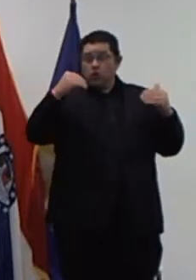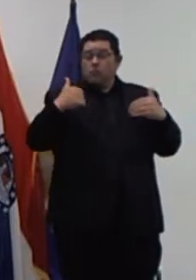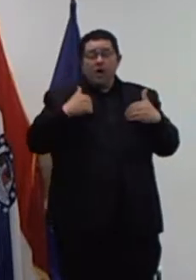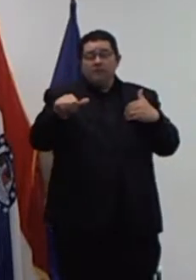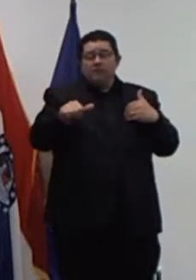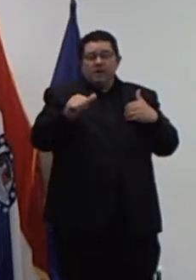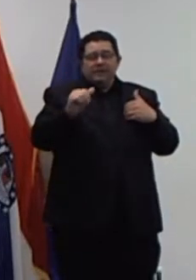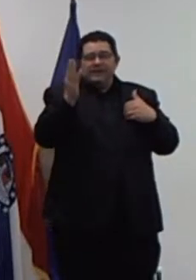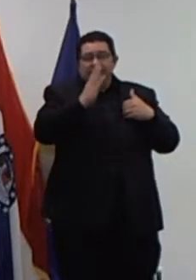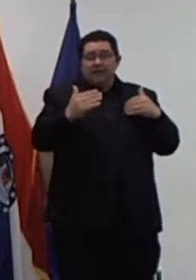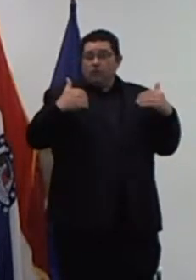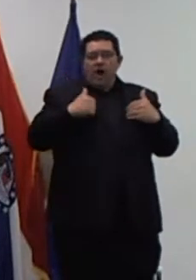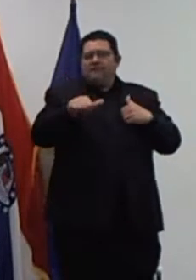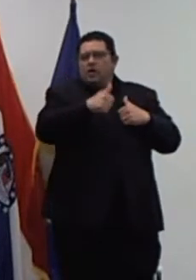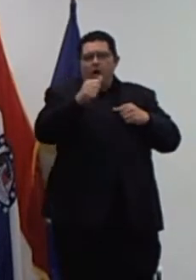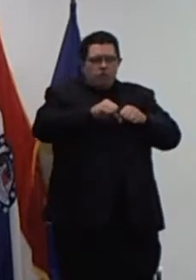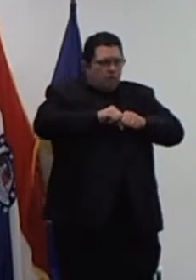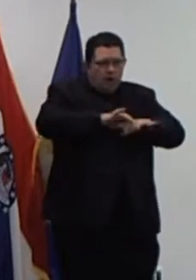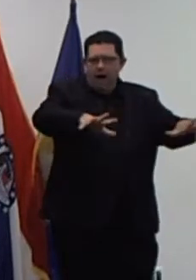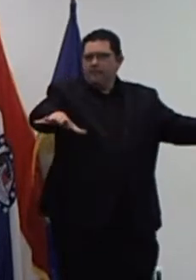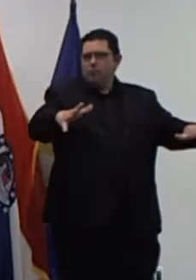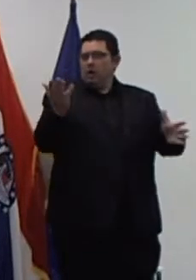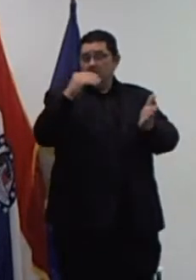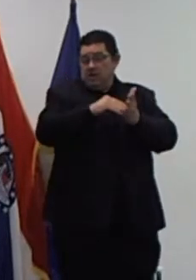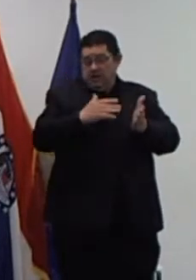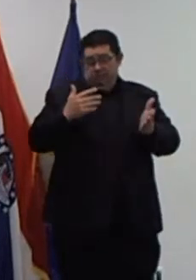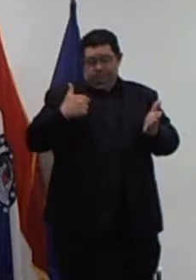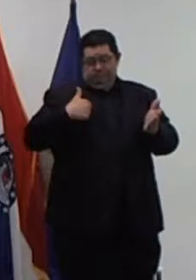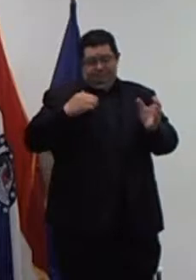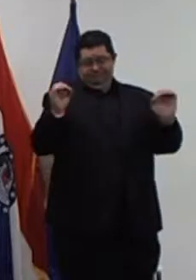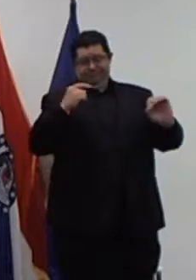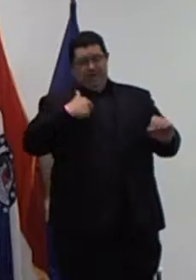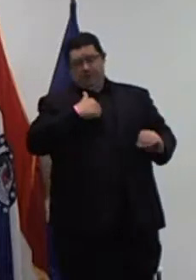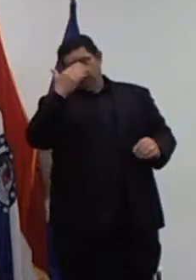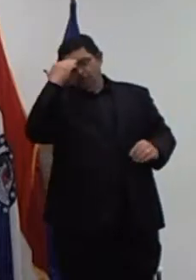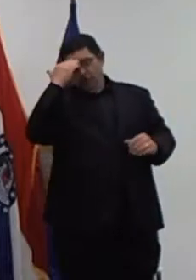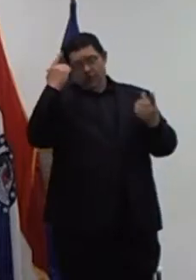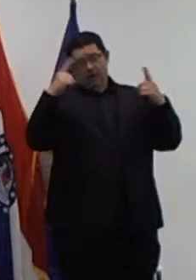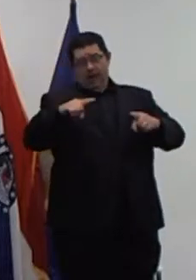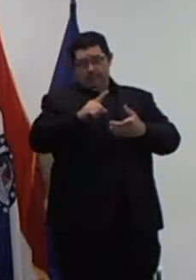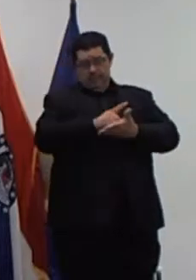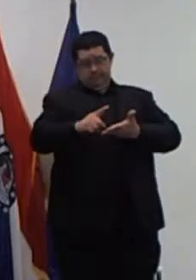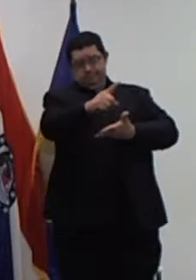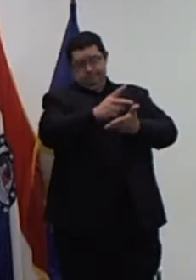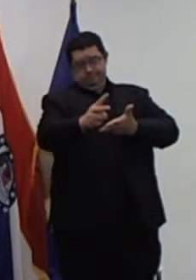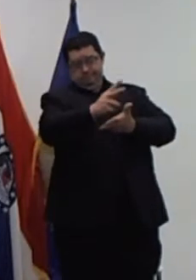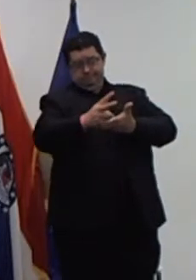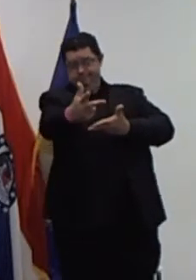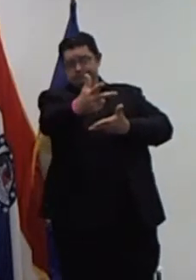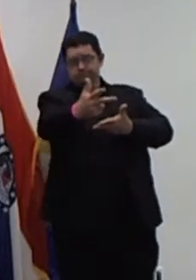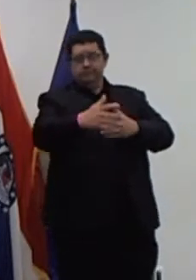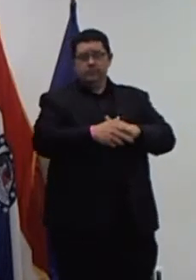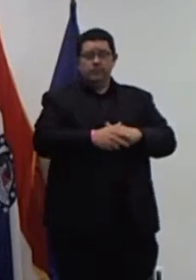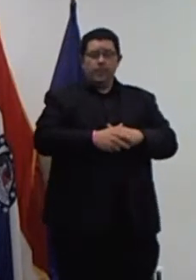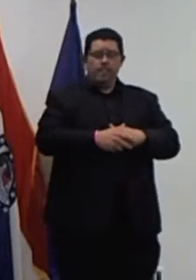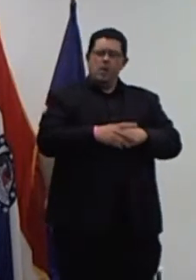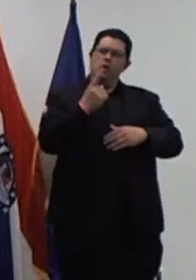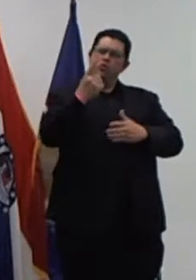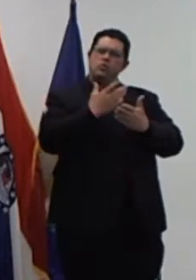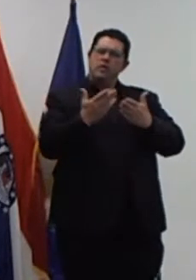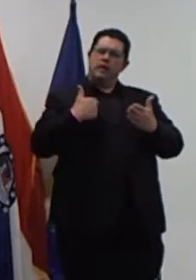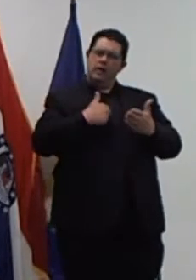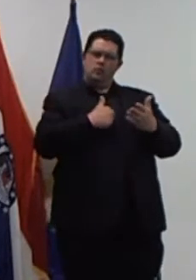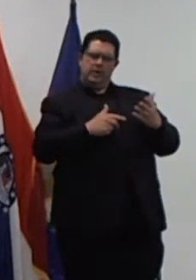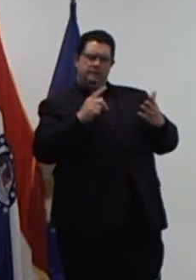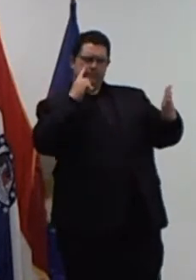another outbreak of this, but none of us know for sure what's going to happen in the weeks to come. So we got to be prepared for that. I think one of the things that we've seen when we